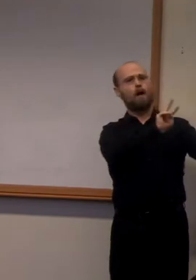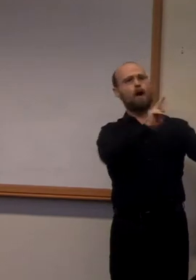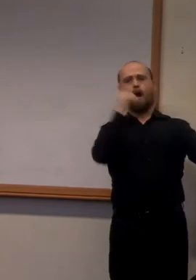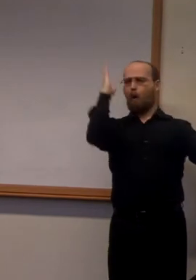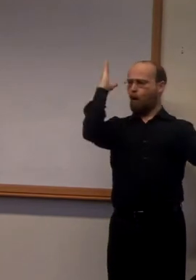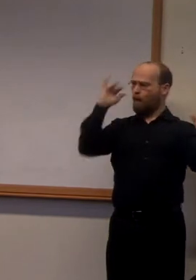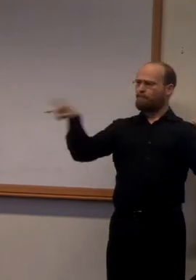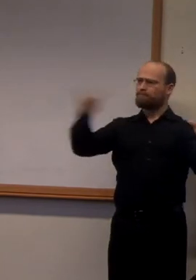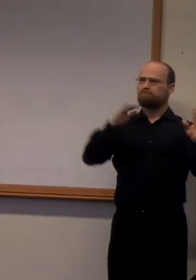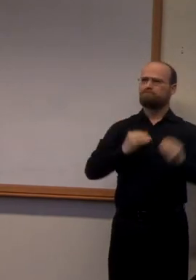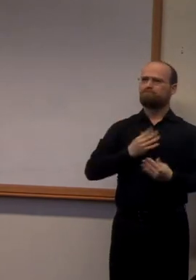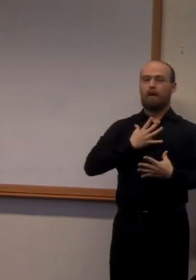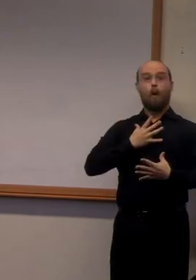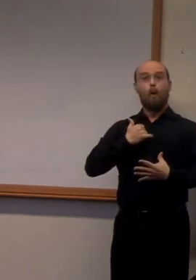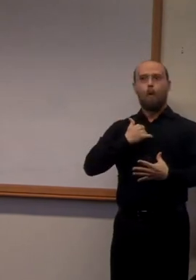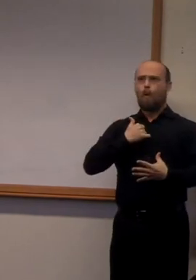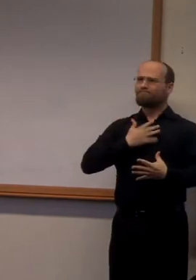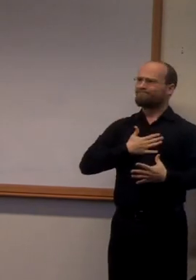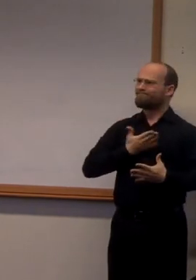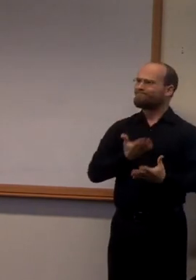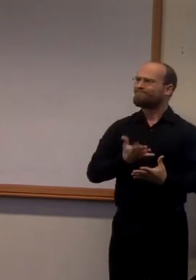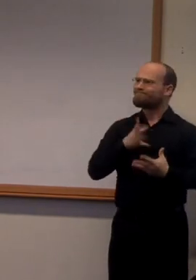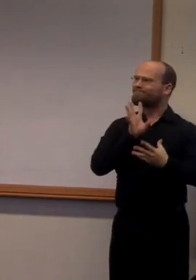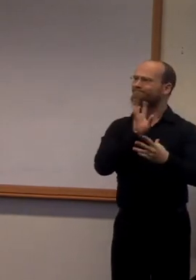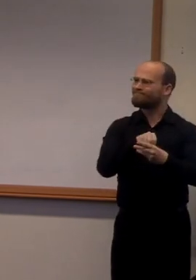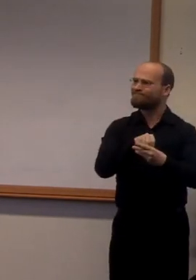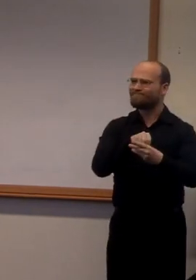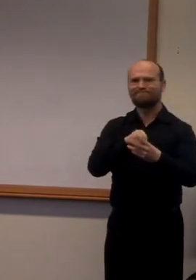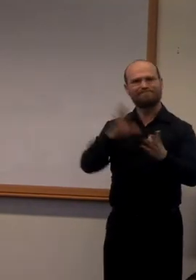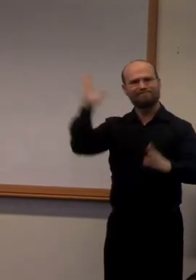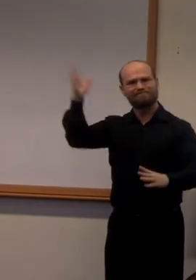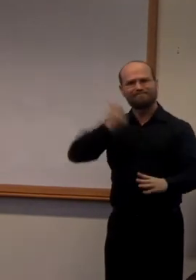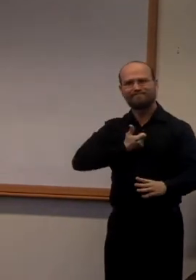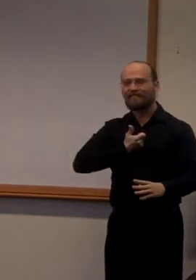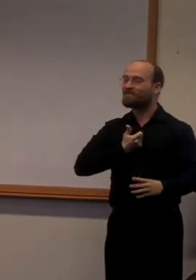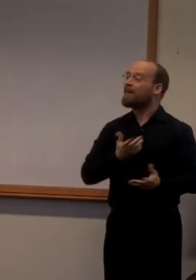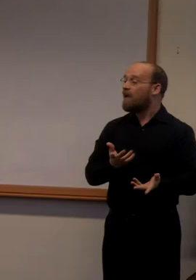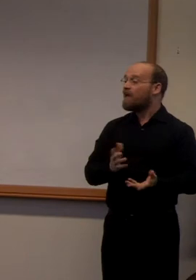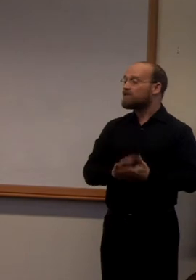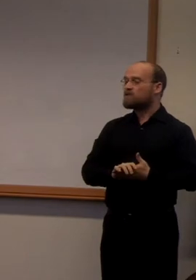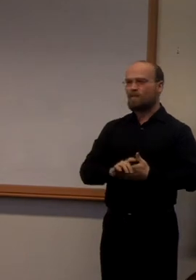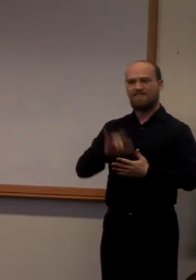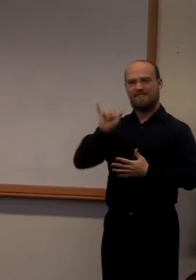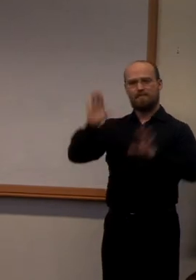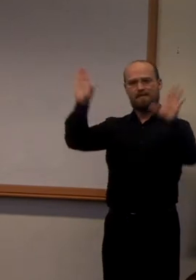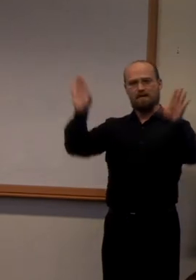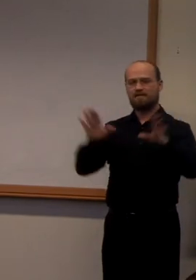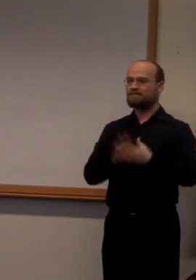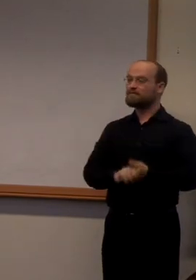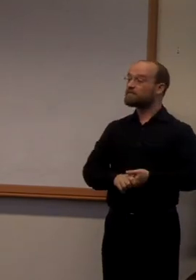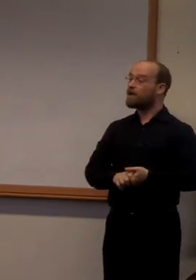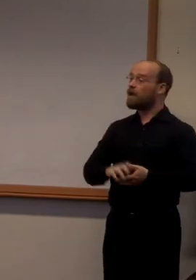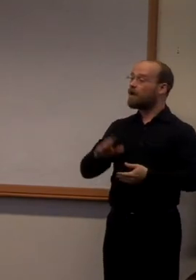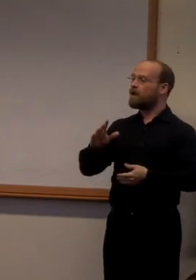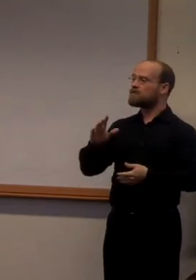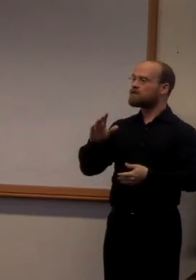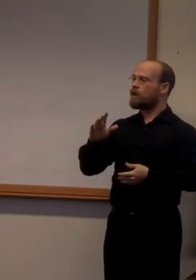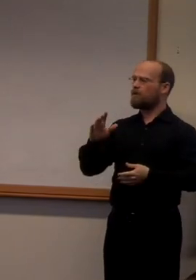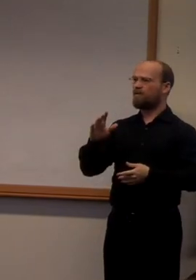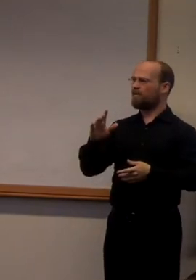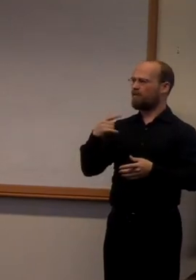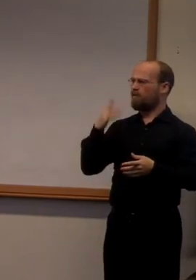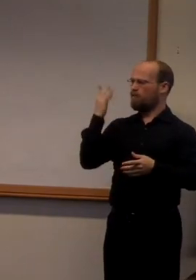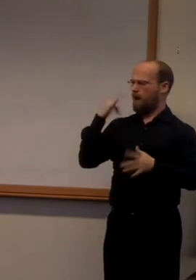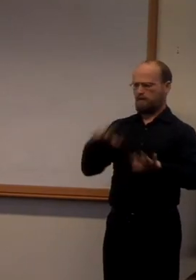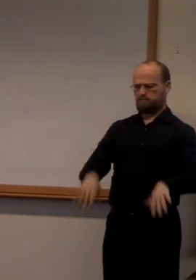to do one yourself. So that would be awesome. Why the library? Well, we see this